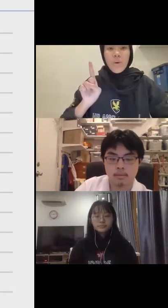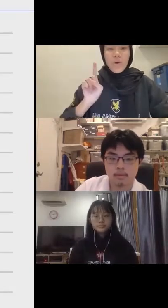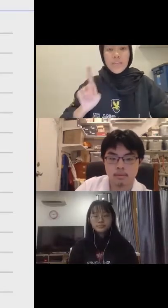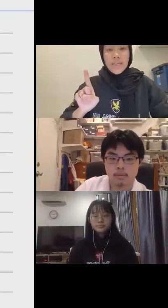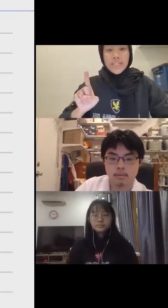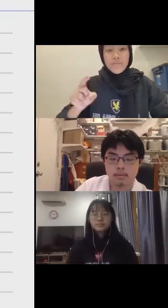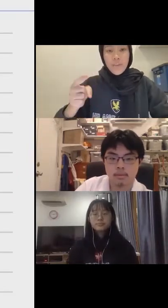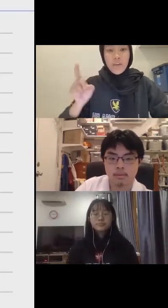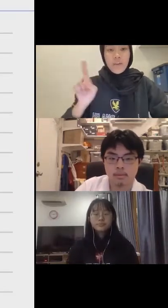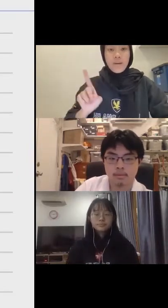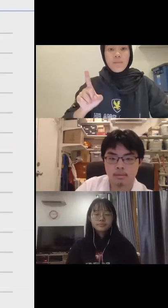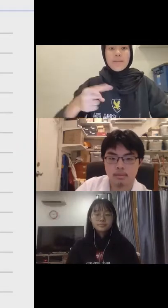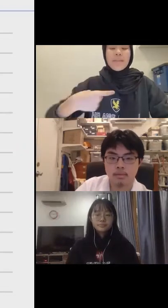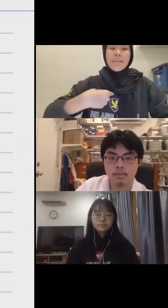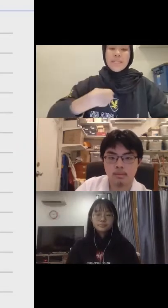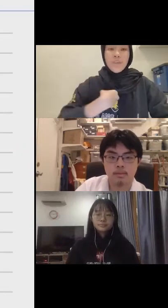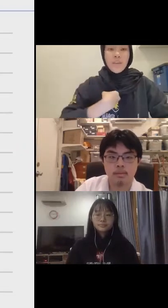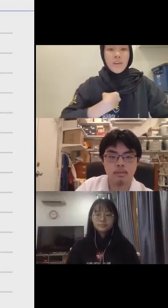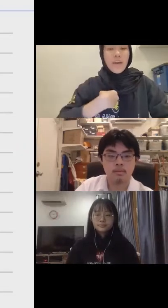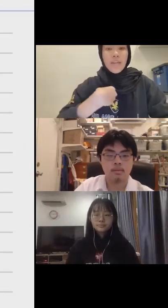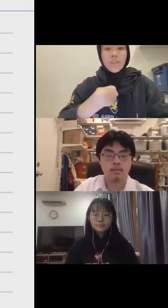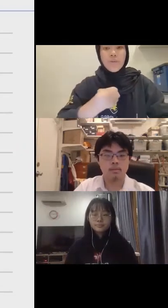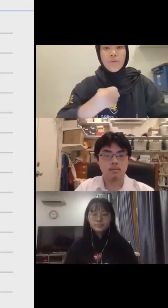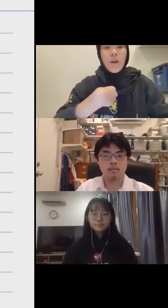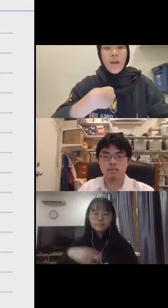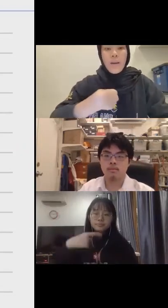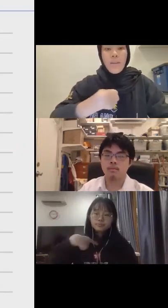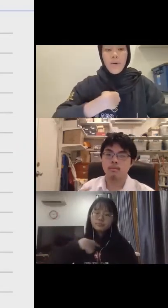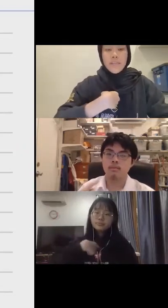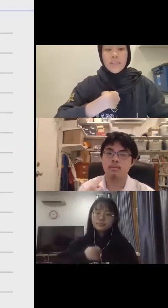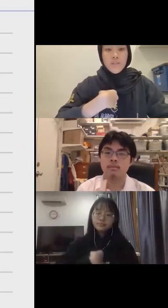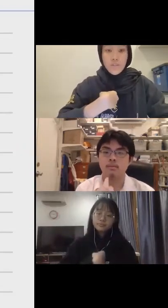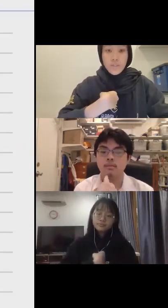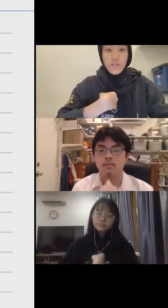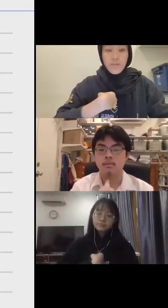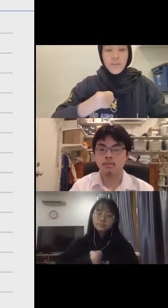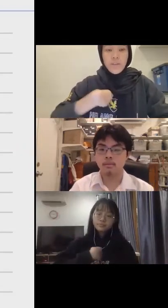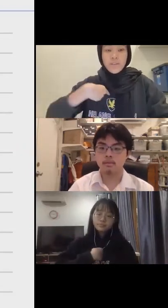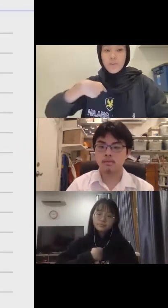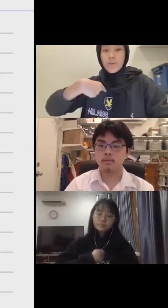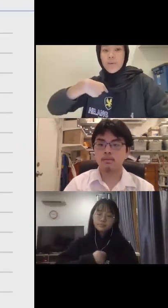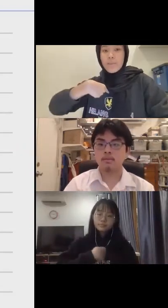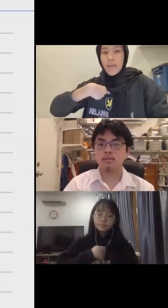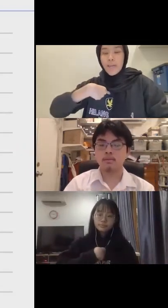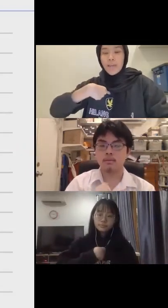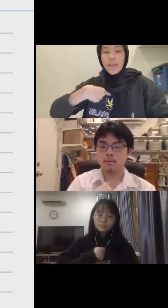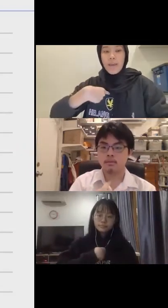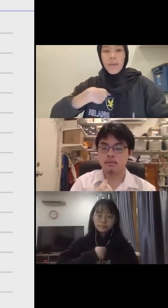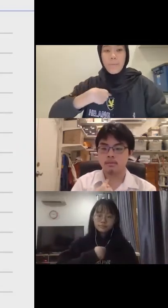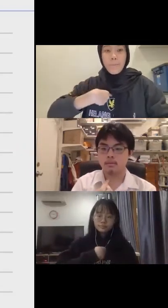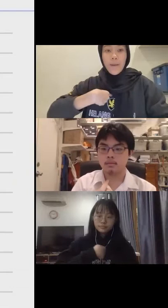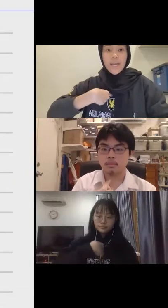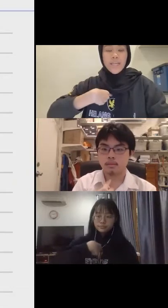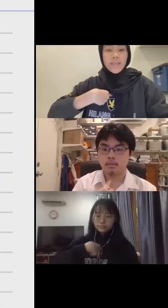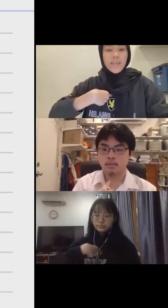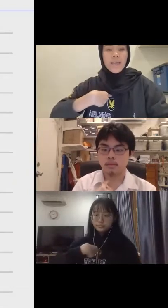take your index finger, dominant index finger, and you point it to yourself. So my